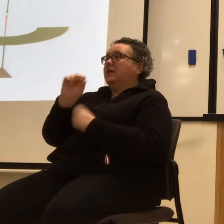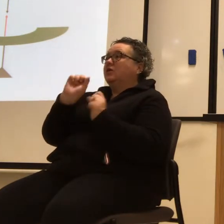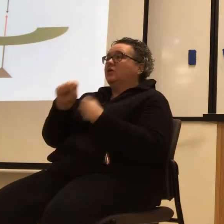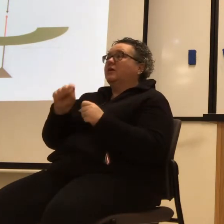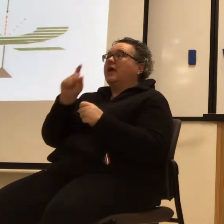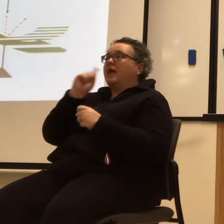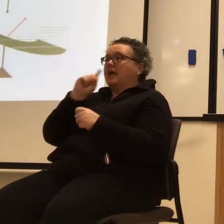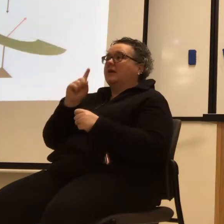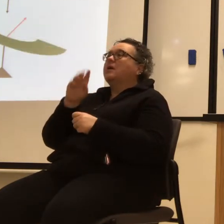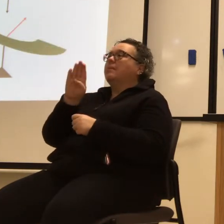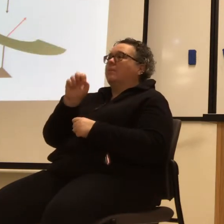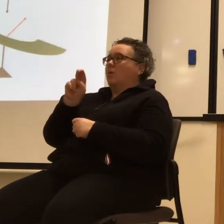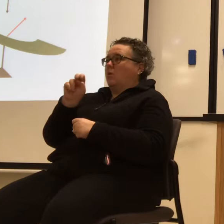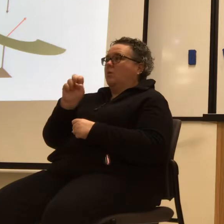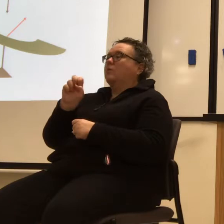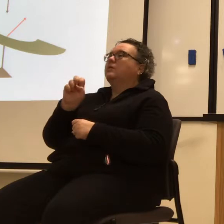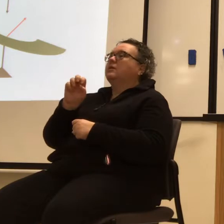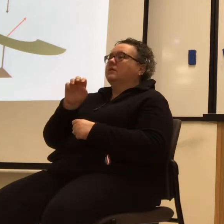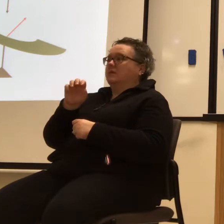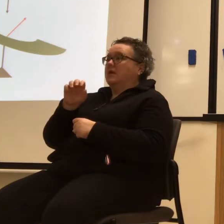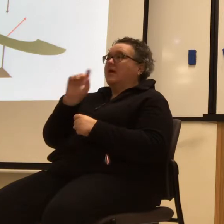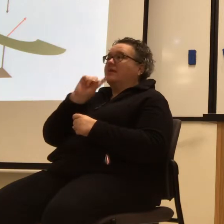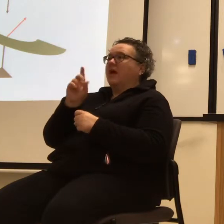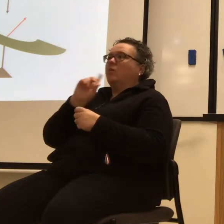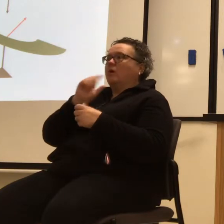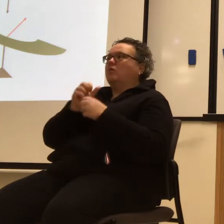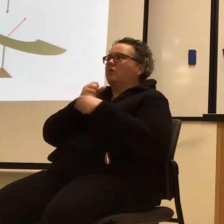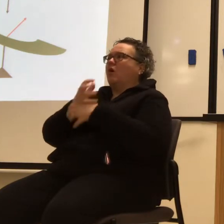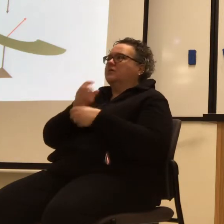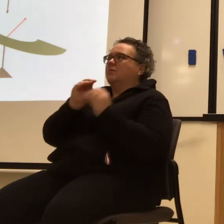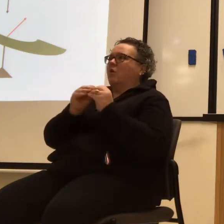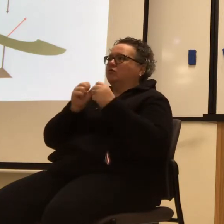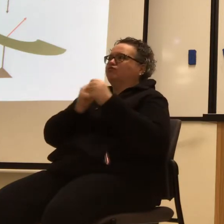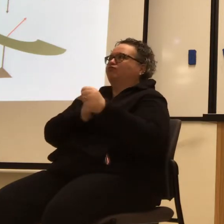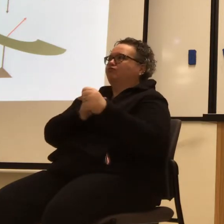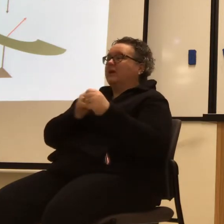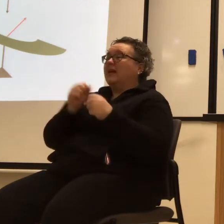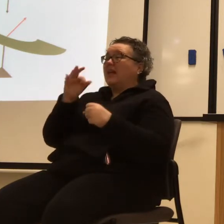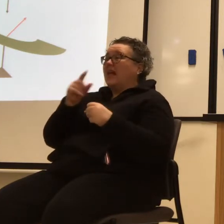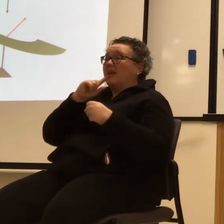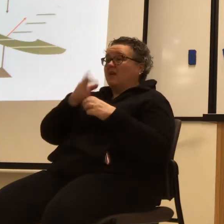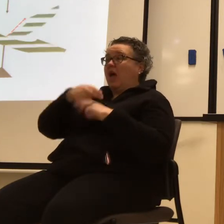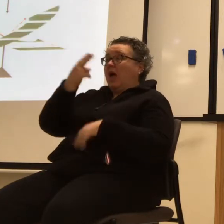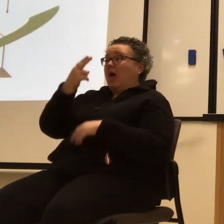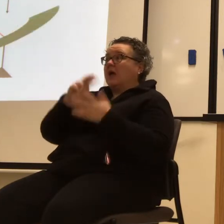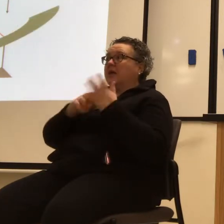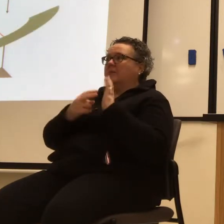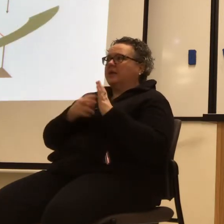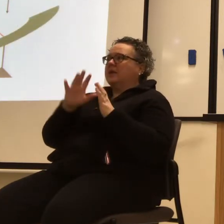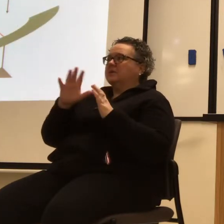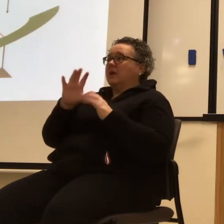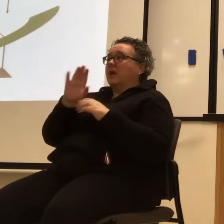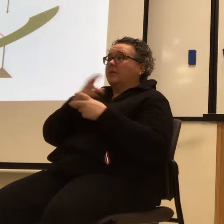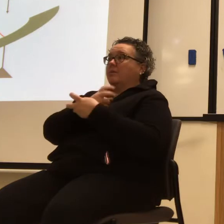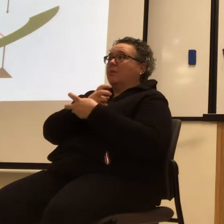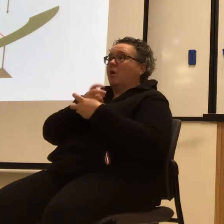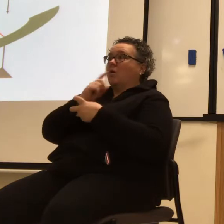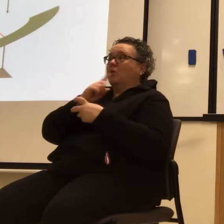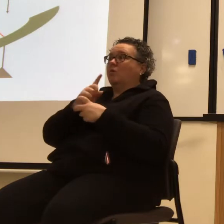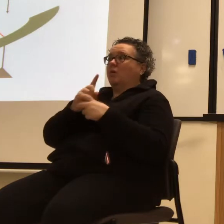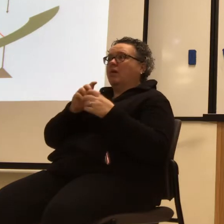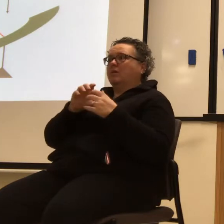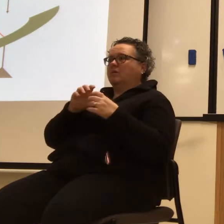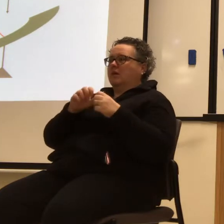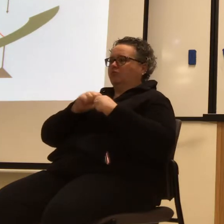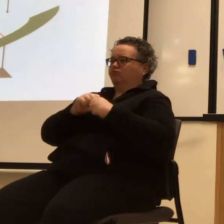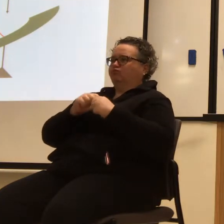the clinics. And so, if it's high, because you're highly active, the bone hypertrophies. If it's low, the bone atrophies.